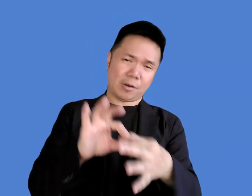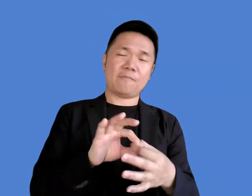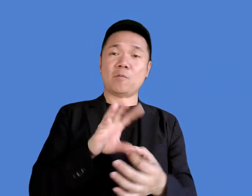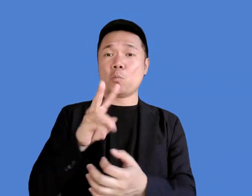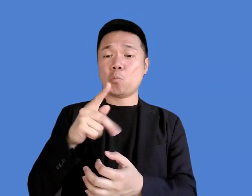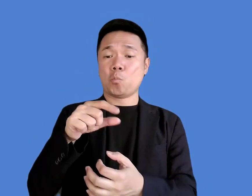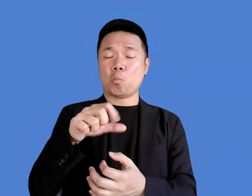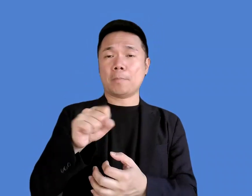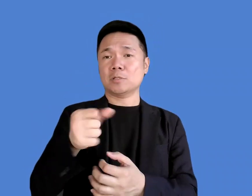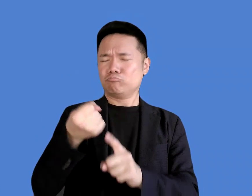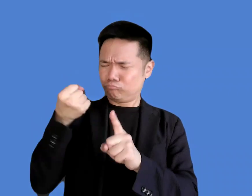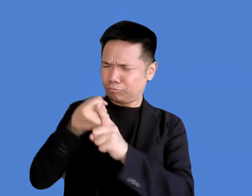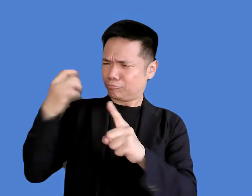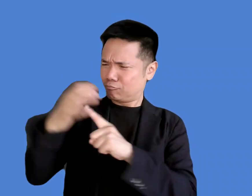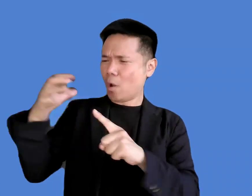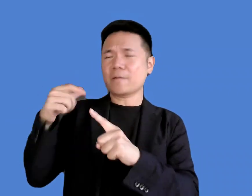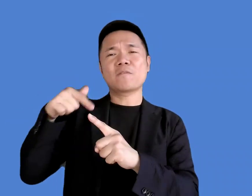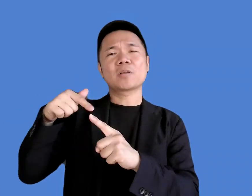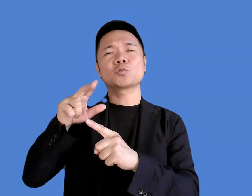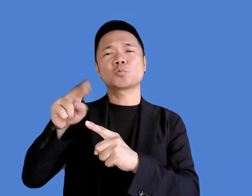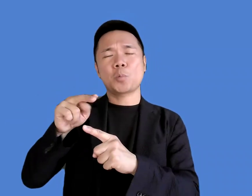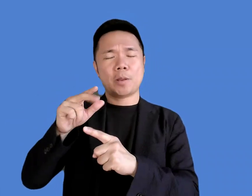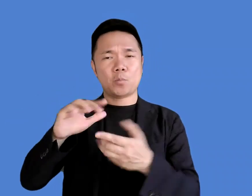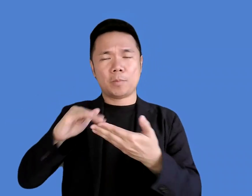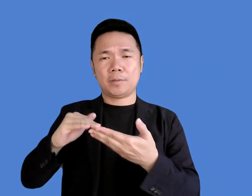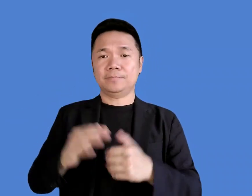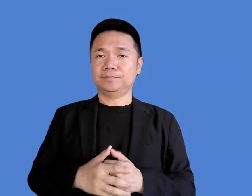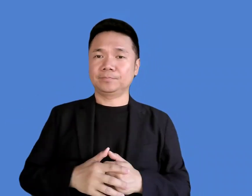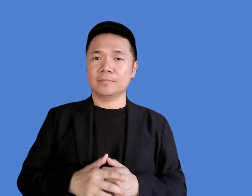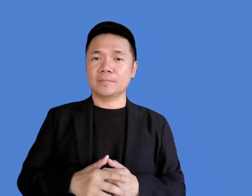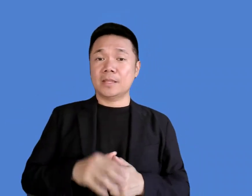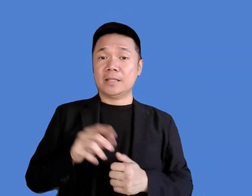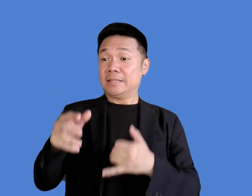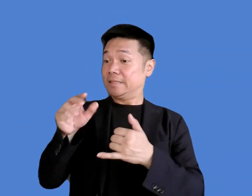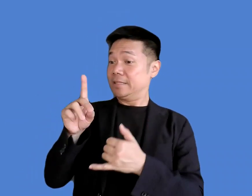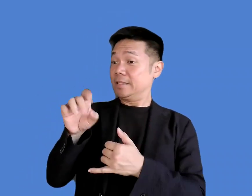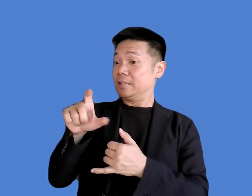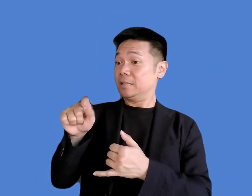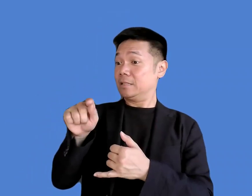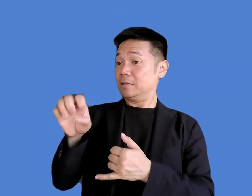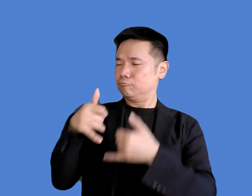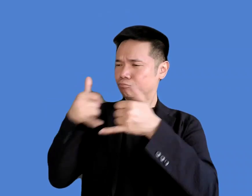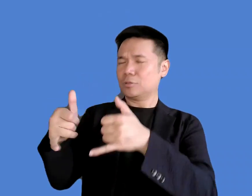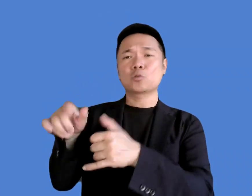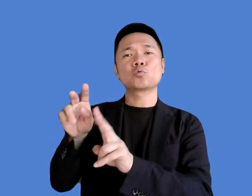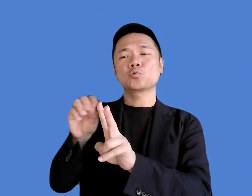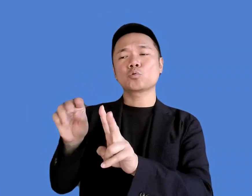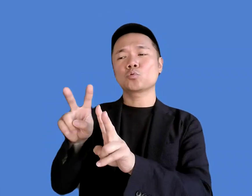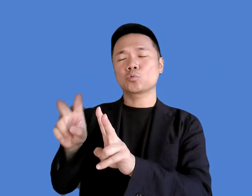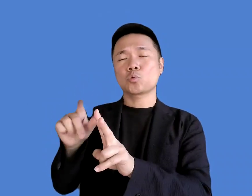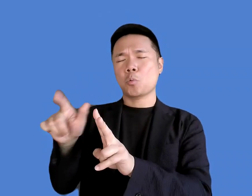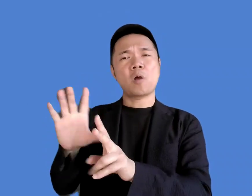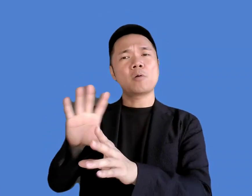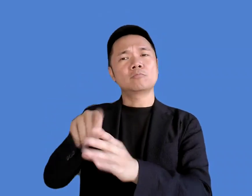champion in UN Women's Books. So Deloitte also received a WEBS Award in 2020 for Gender Inclusive Workplace,